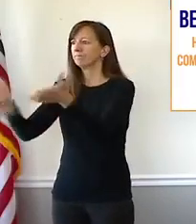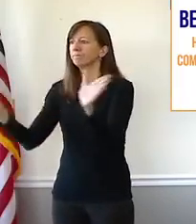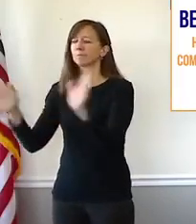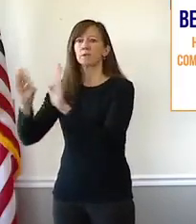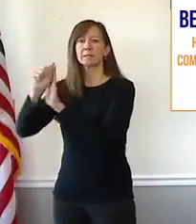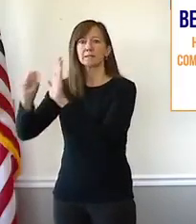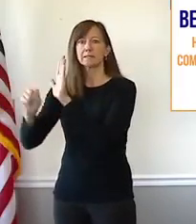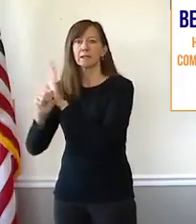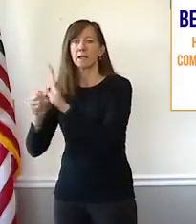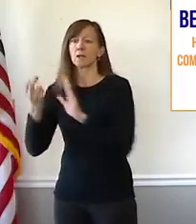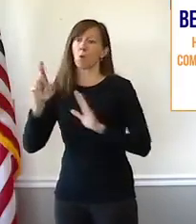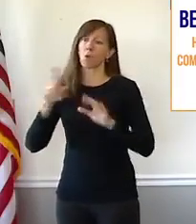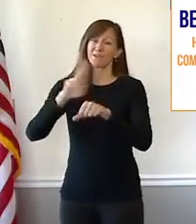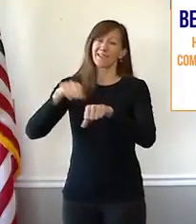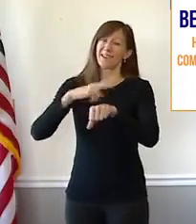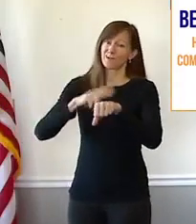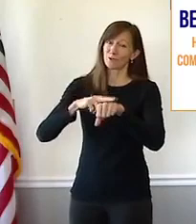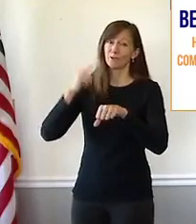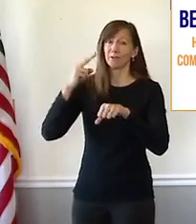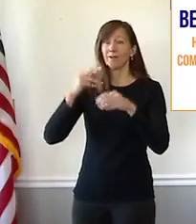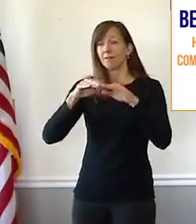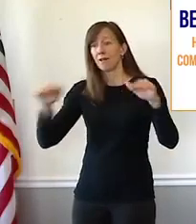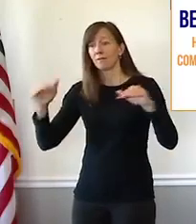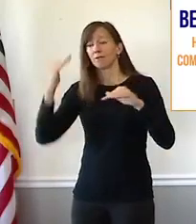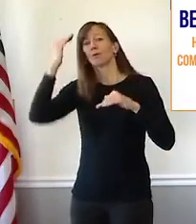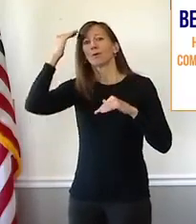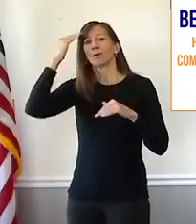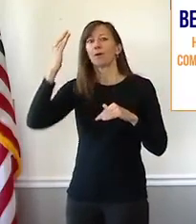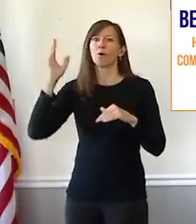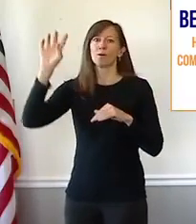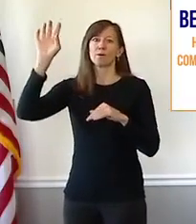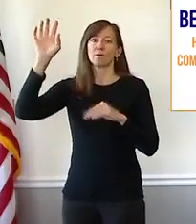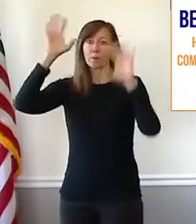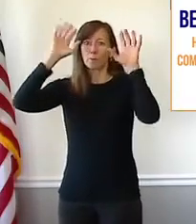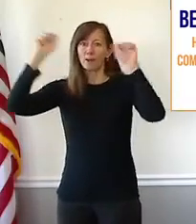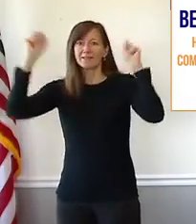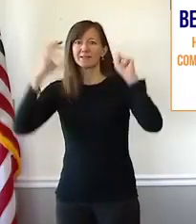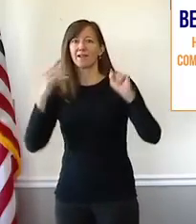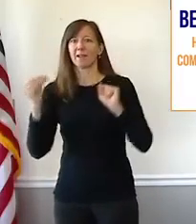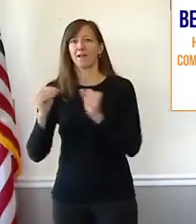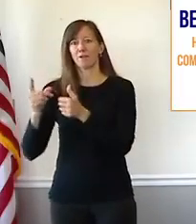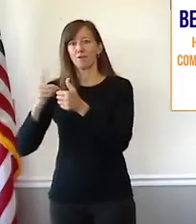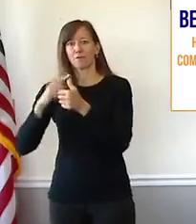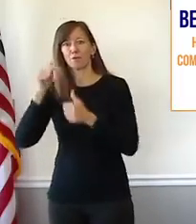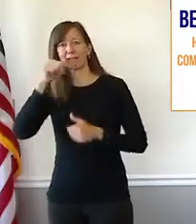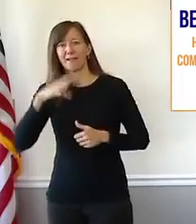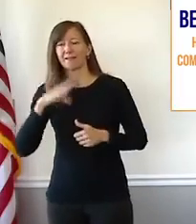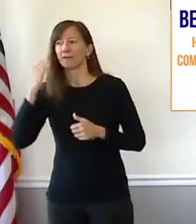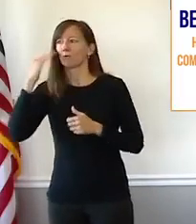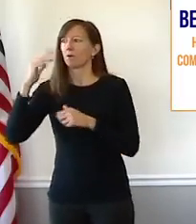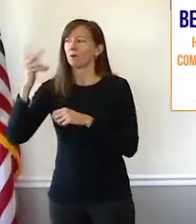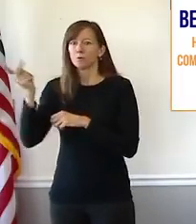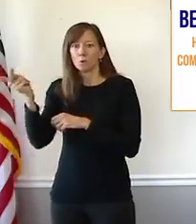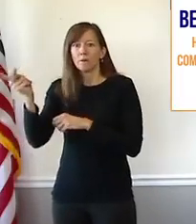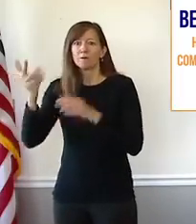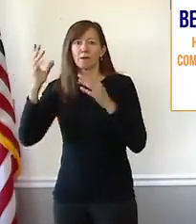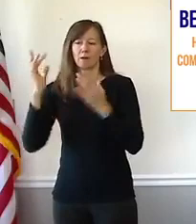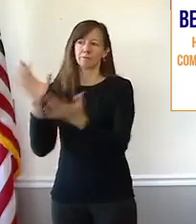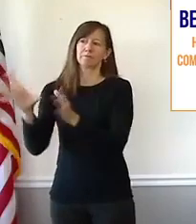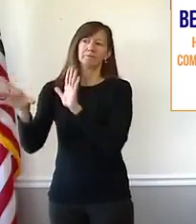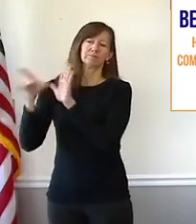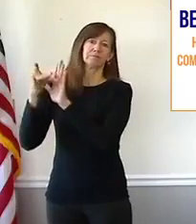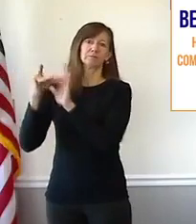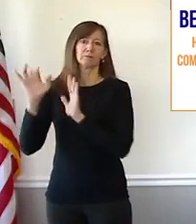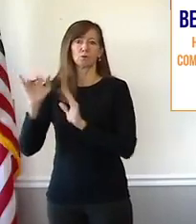with the President and First Lady contracting the disease, along with others both in the administration and having some association